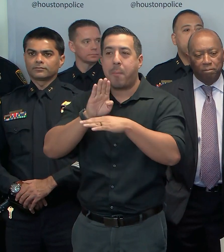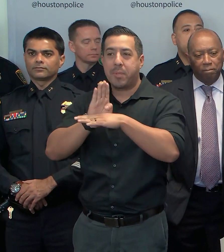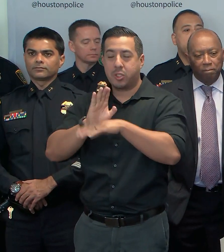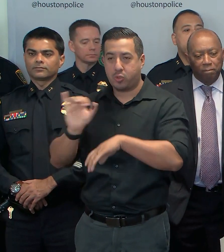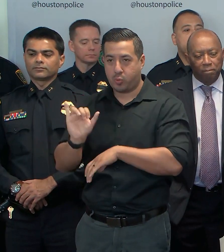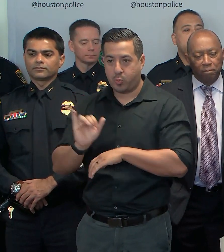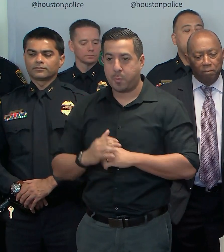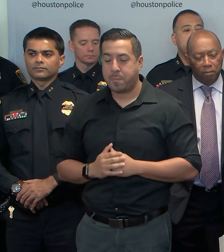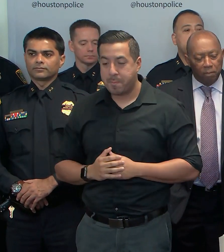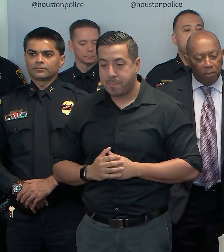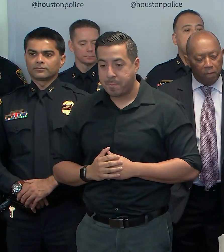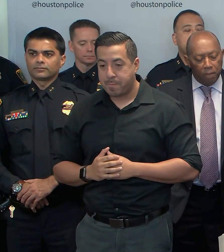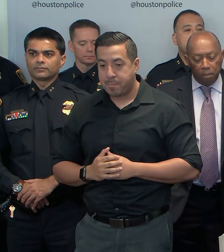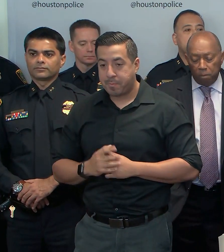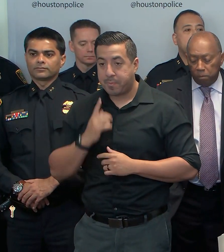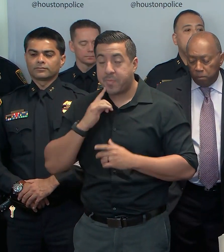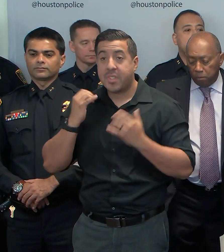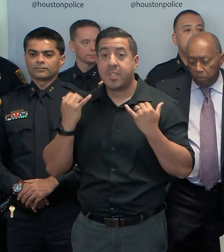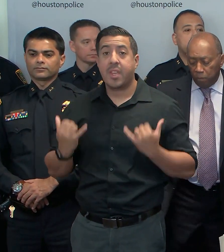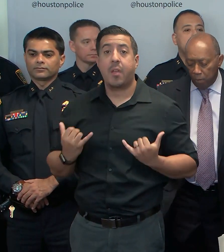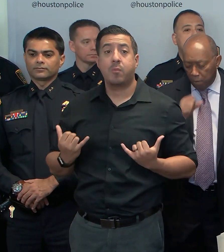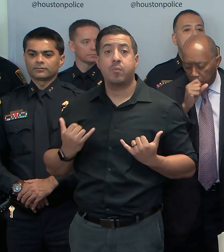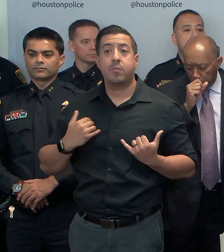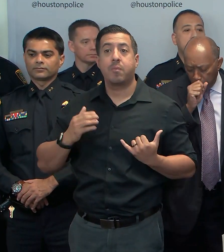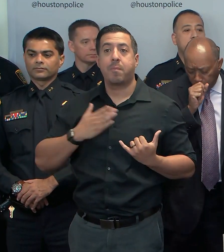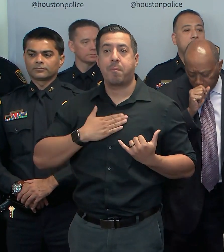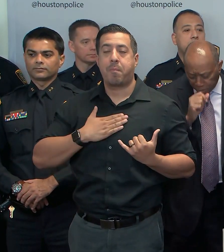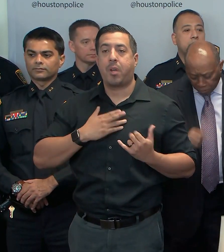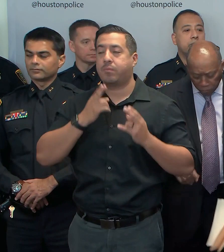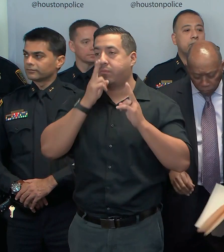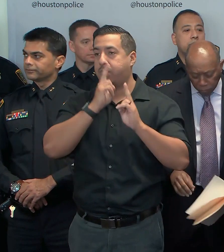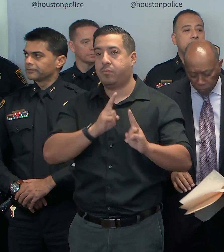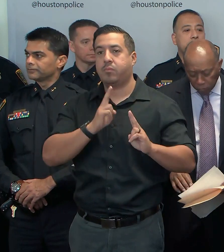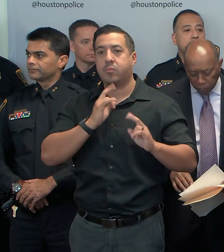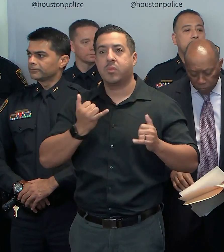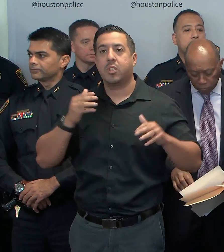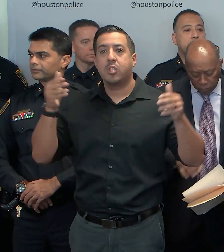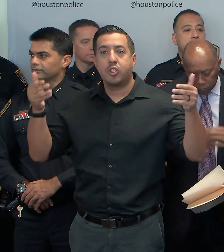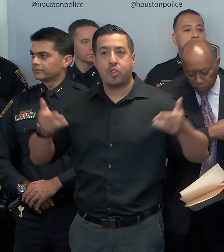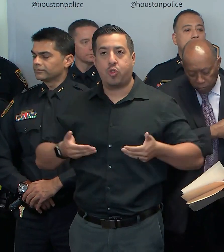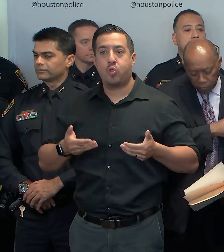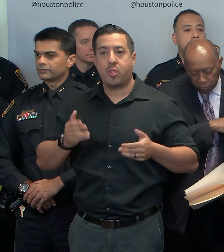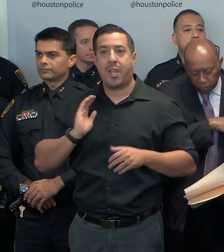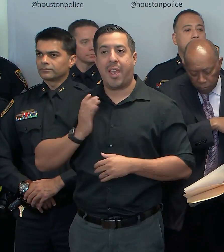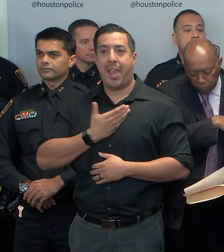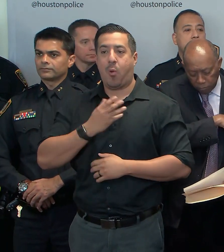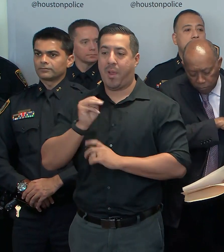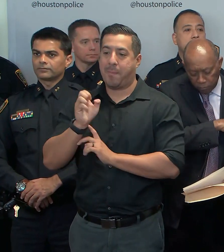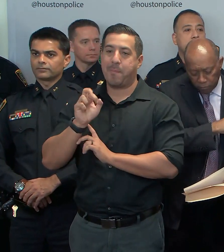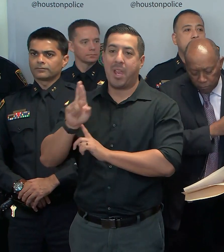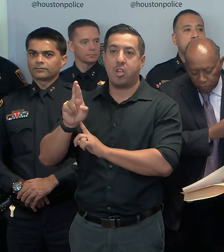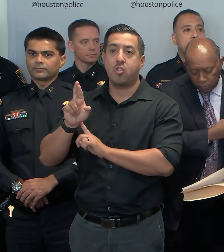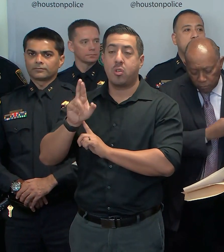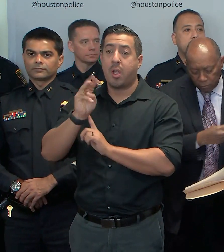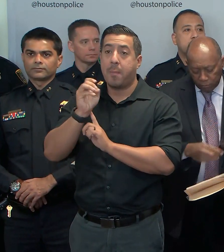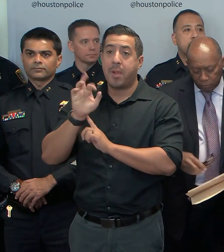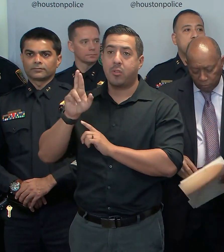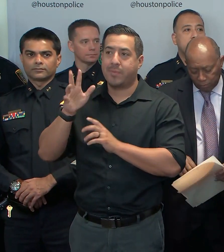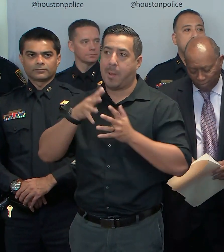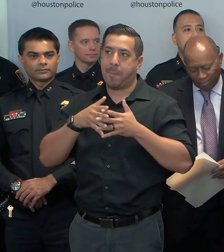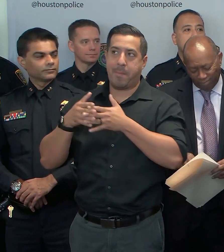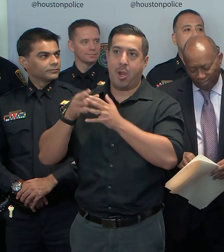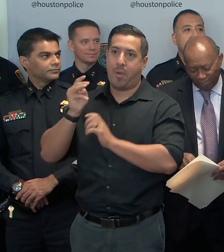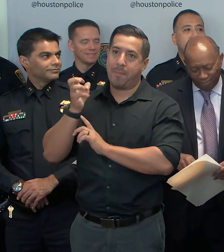businesses. At this time, it is my pleasure to introduce our mayor, America's